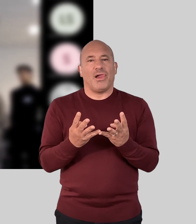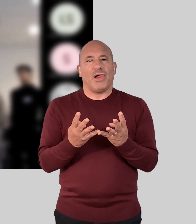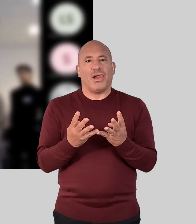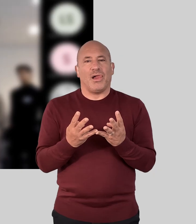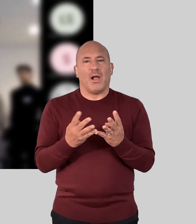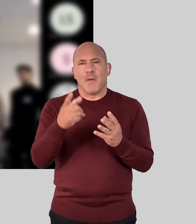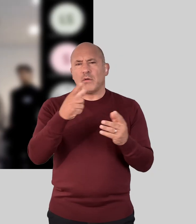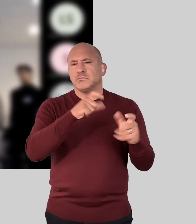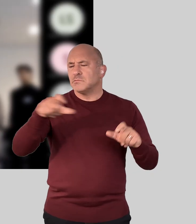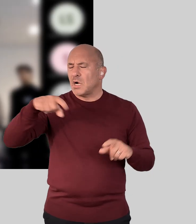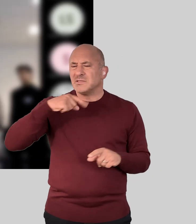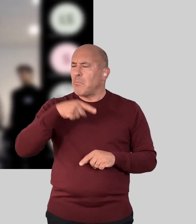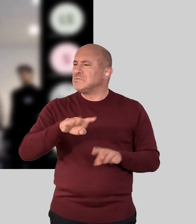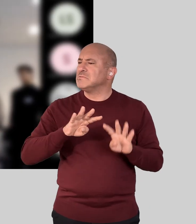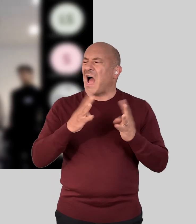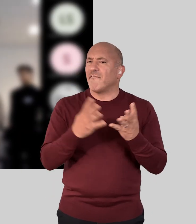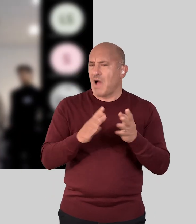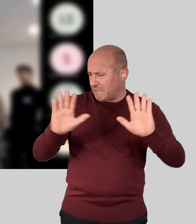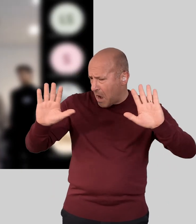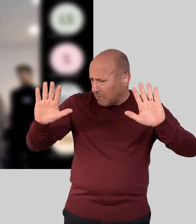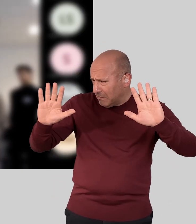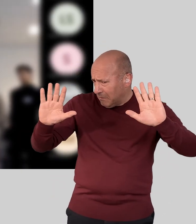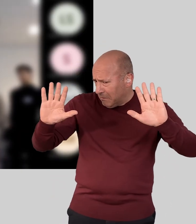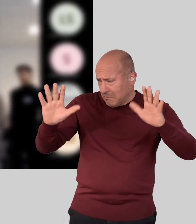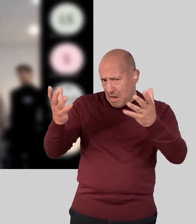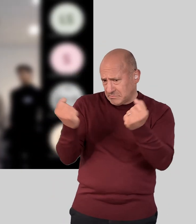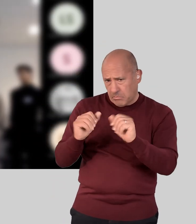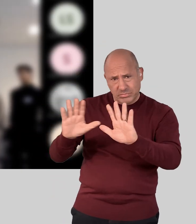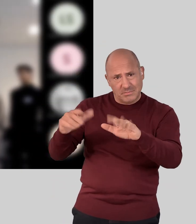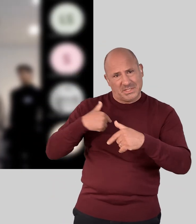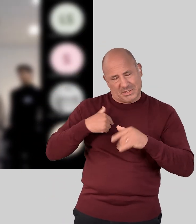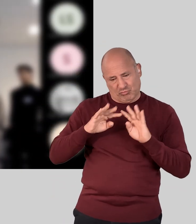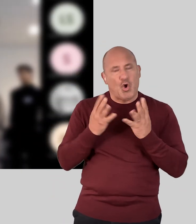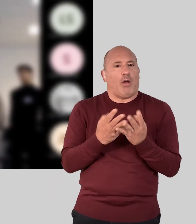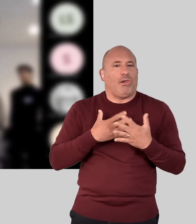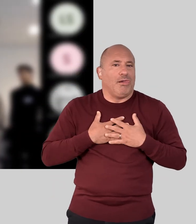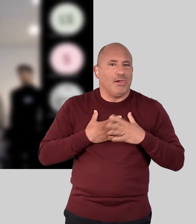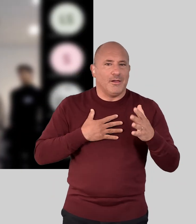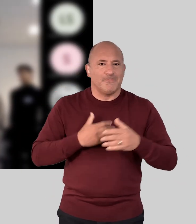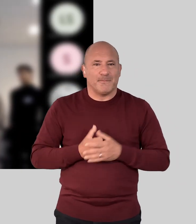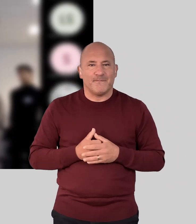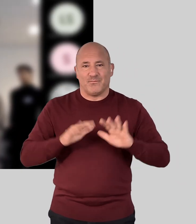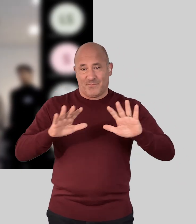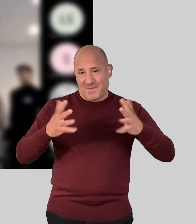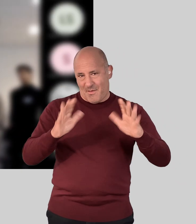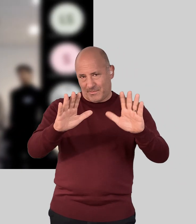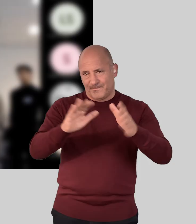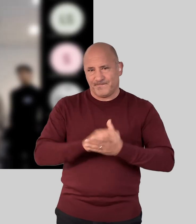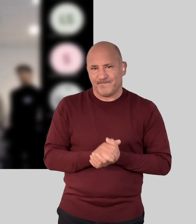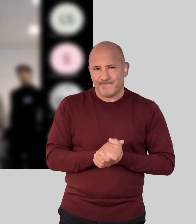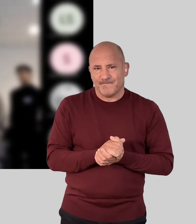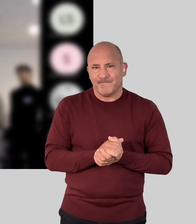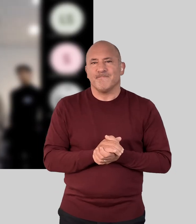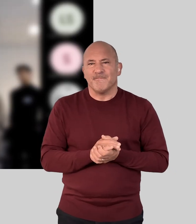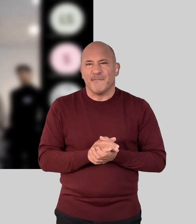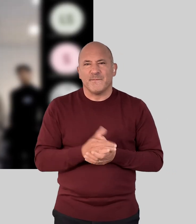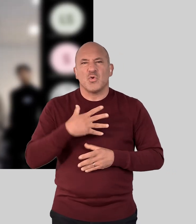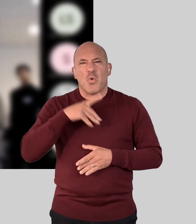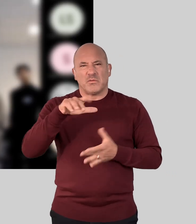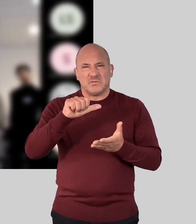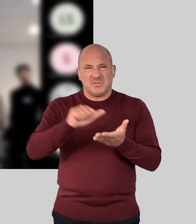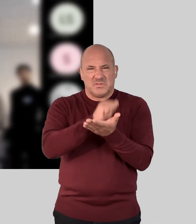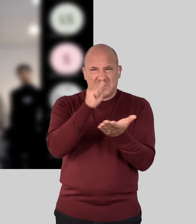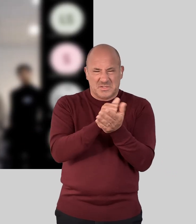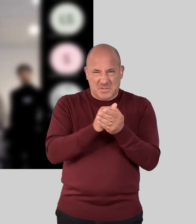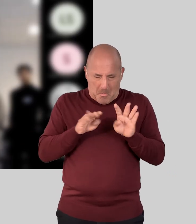from it being a cipher for other people. So I just want to take a moment to, and